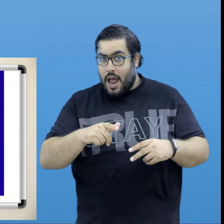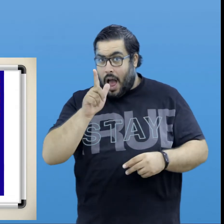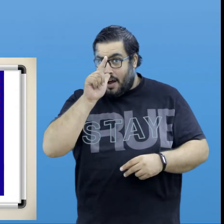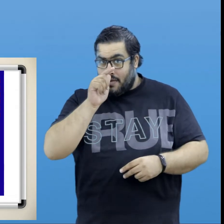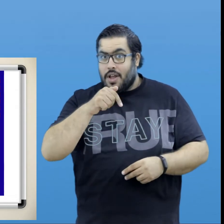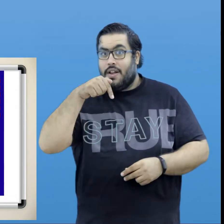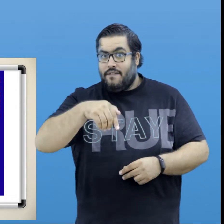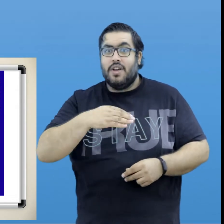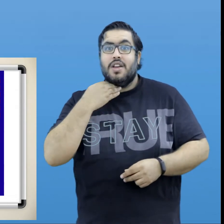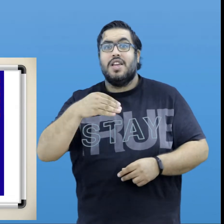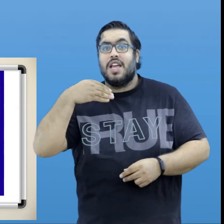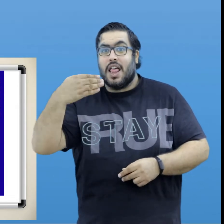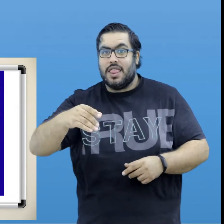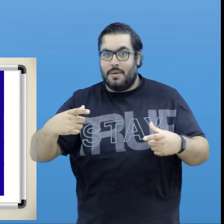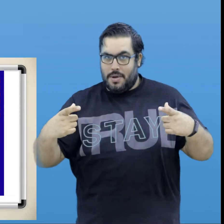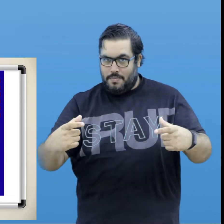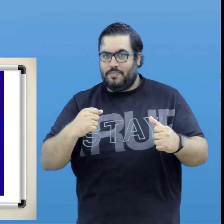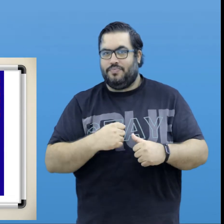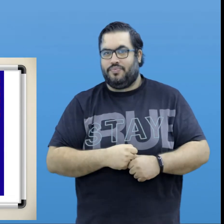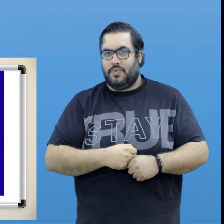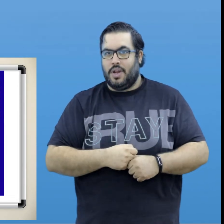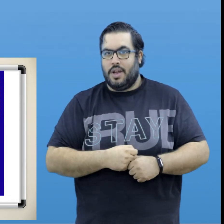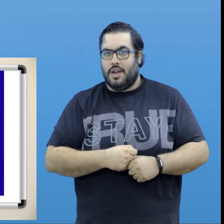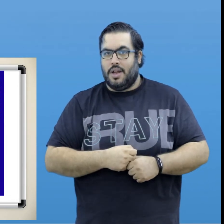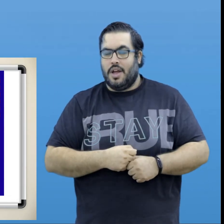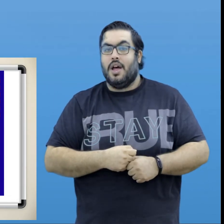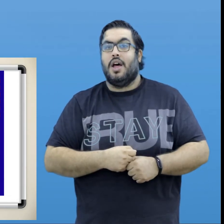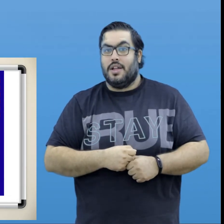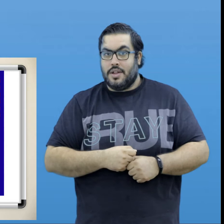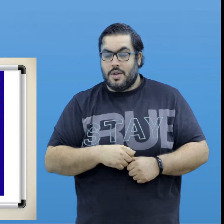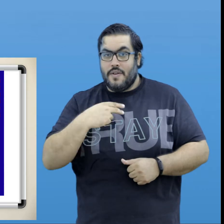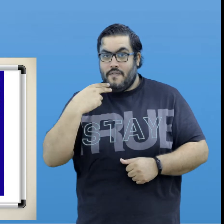include more vegetarian dishes and fresh juices.